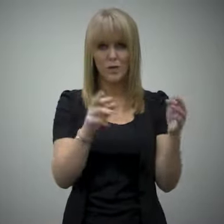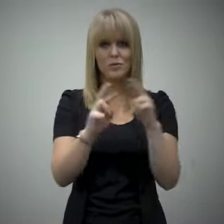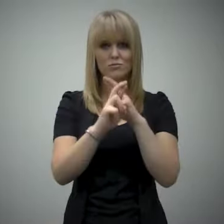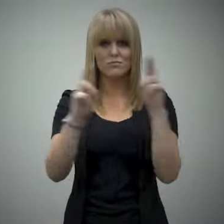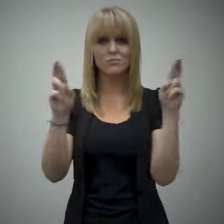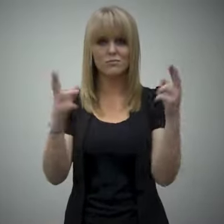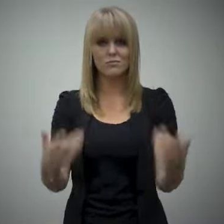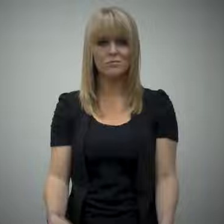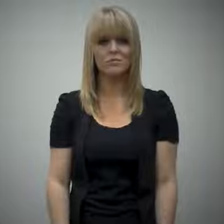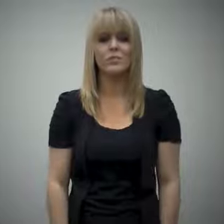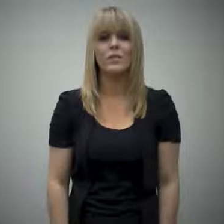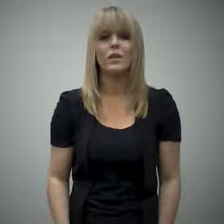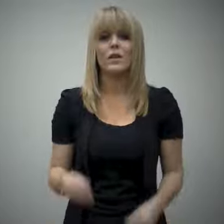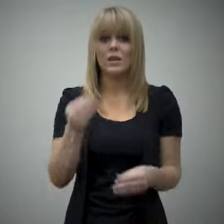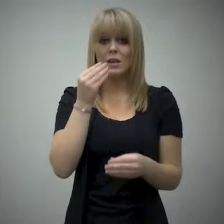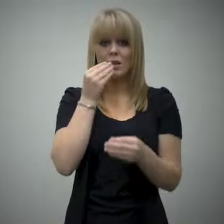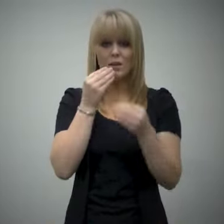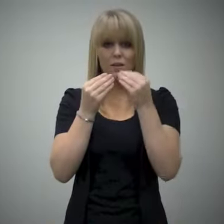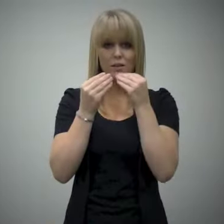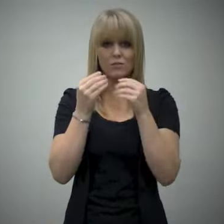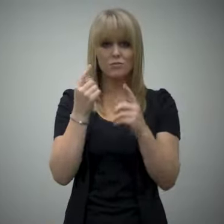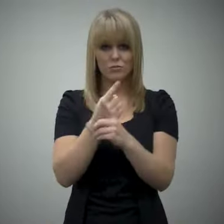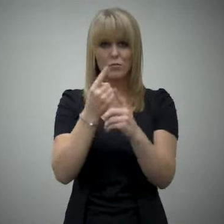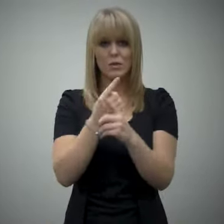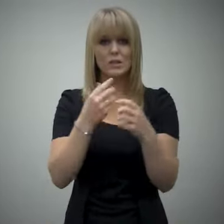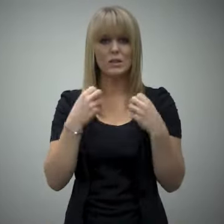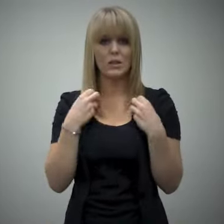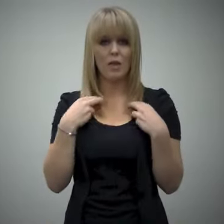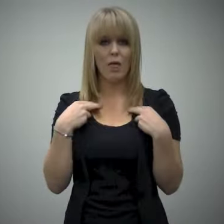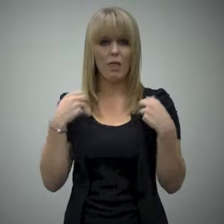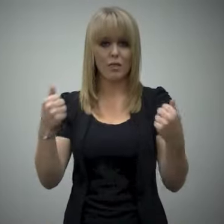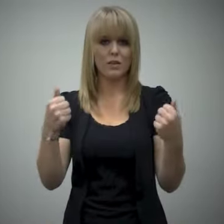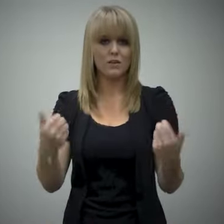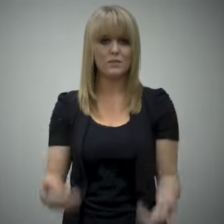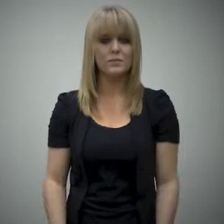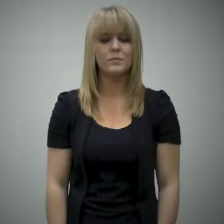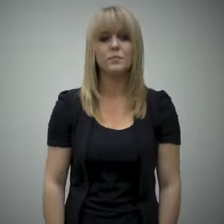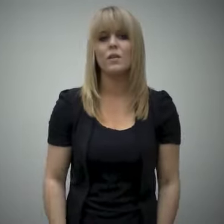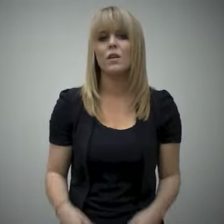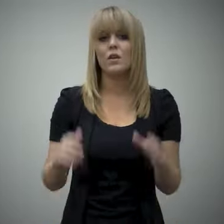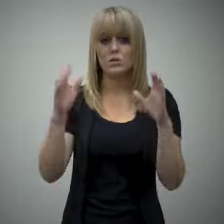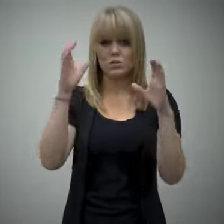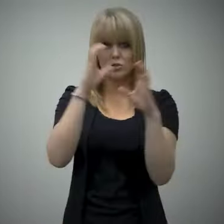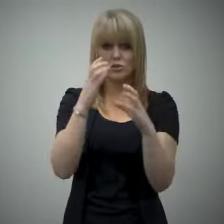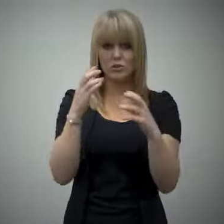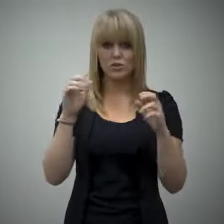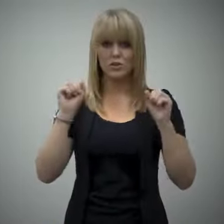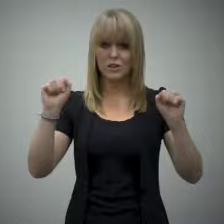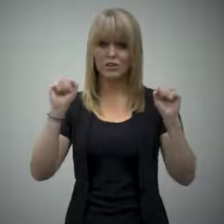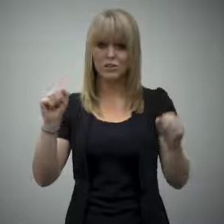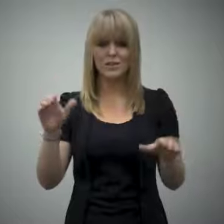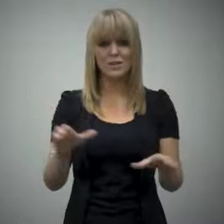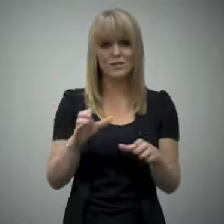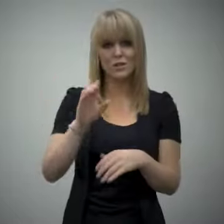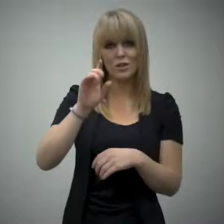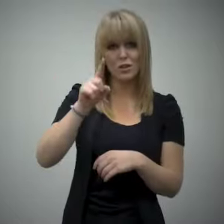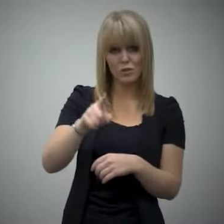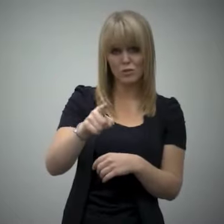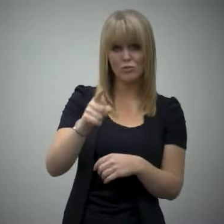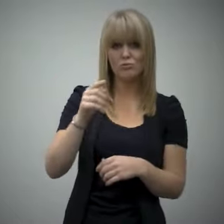relax. Be sure and eat regularly and nutritiously. Find an outside exercise you enjoy and engage in